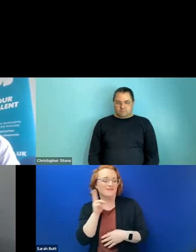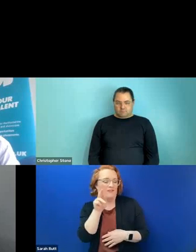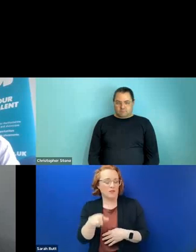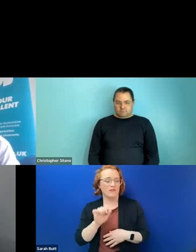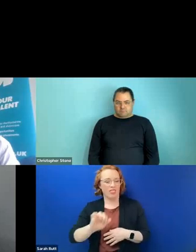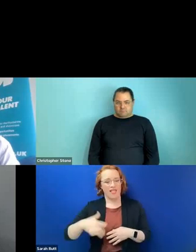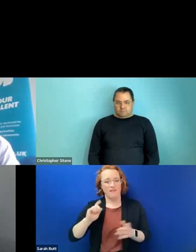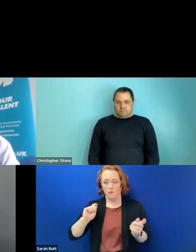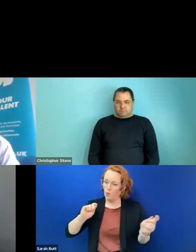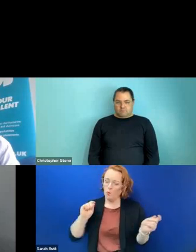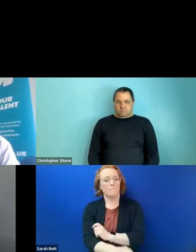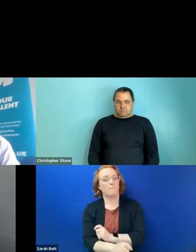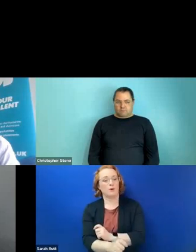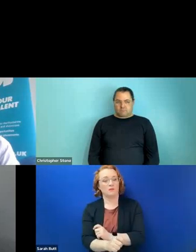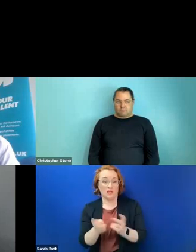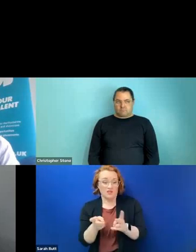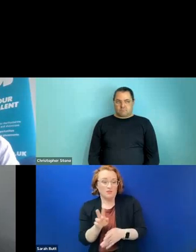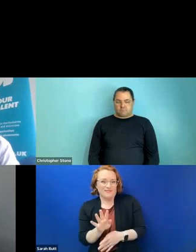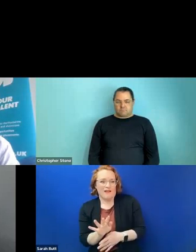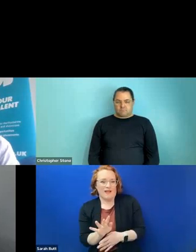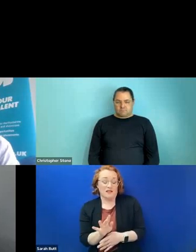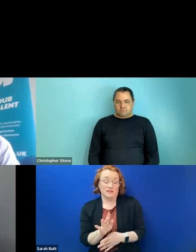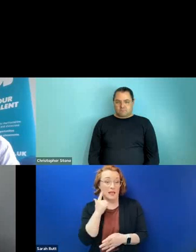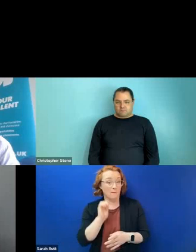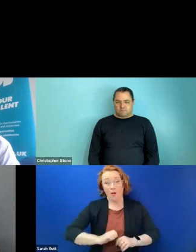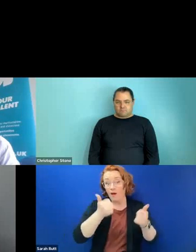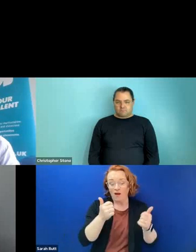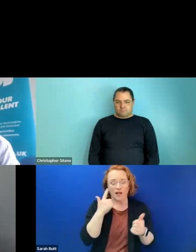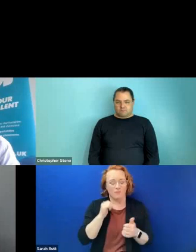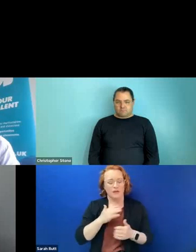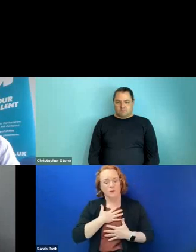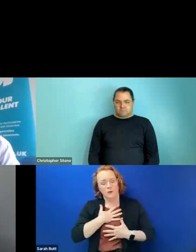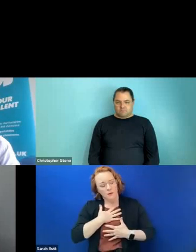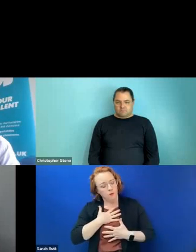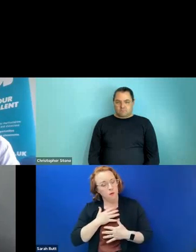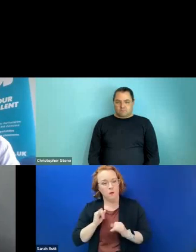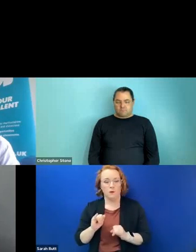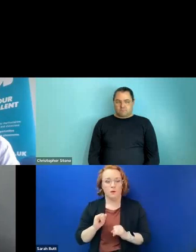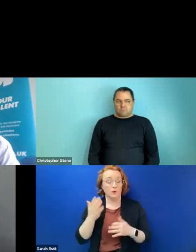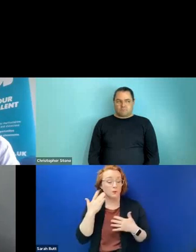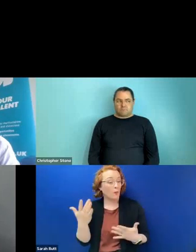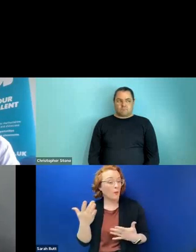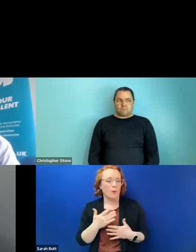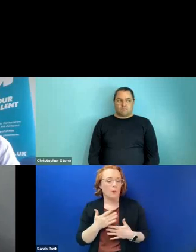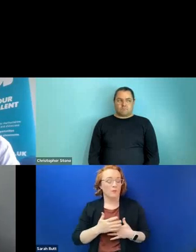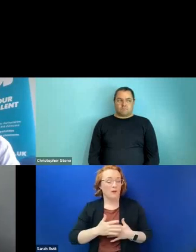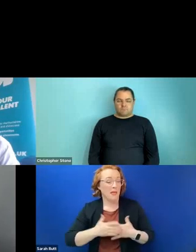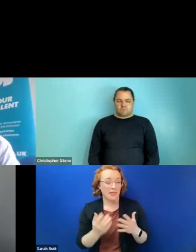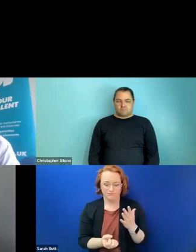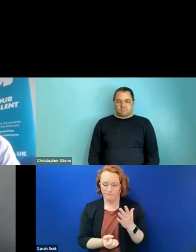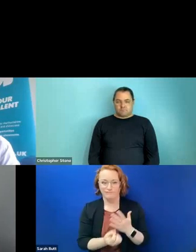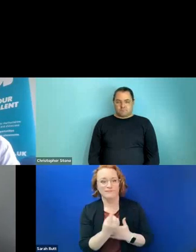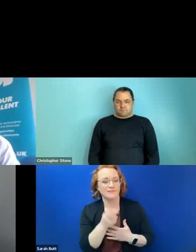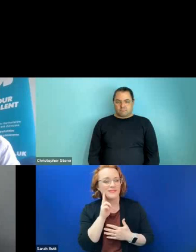changes. That may be for the better or the worse. You never know that. But whenever something